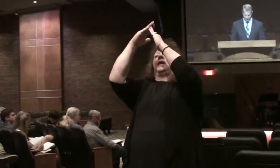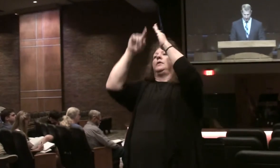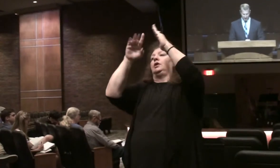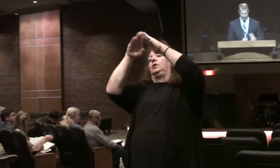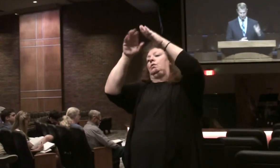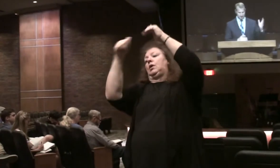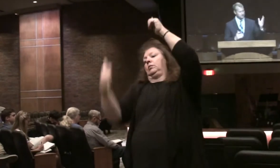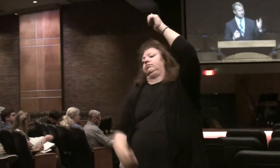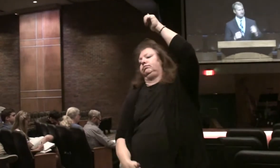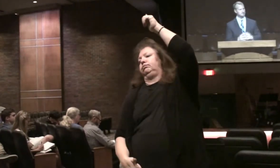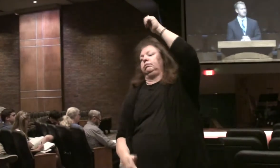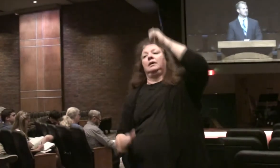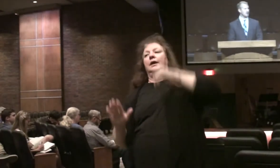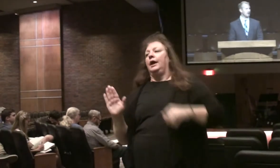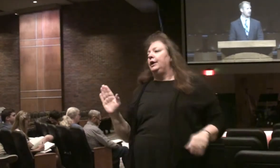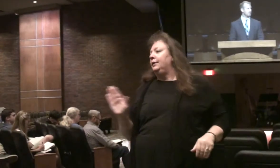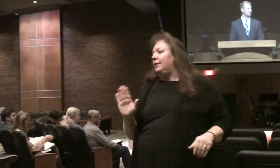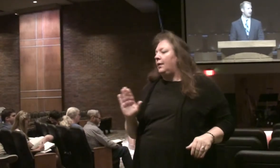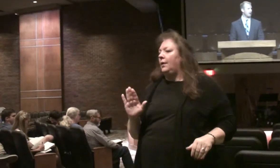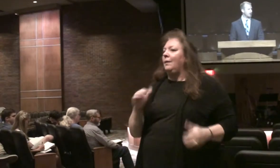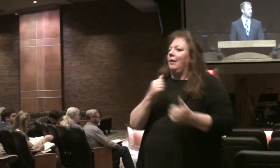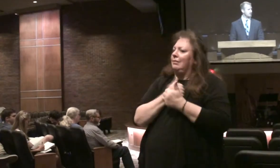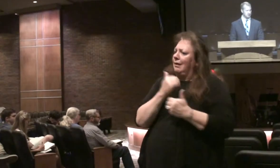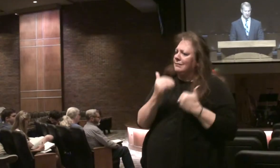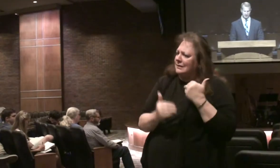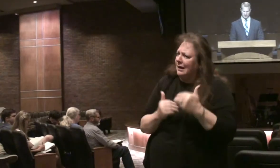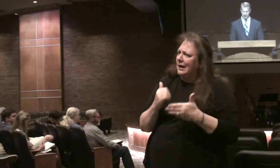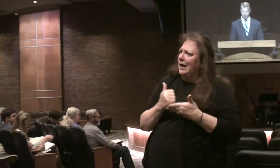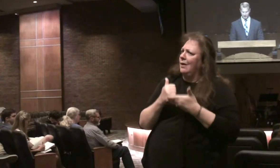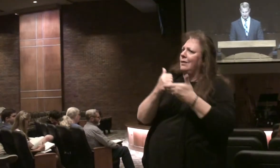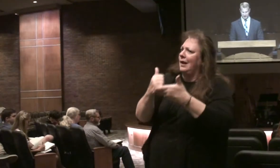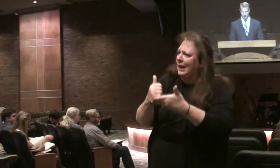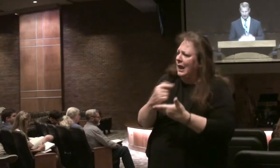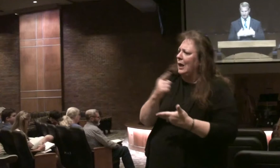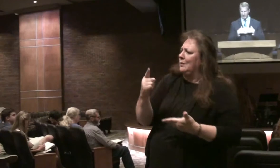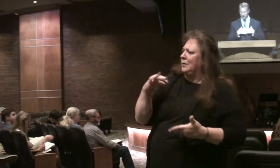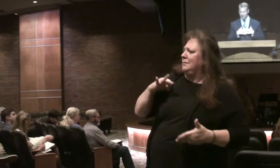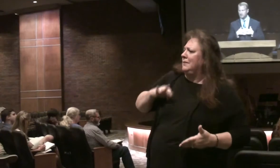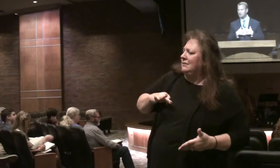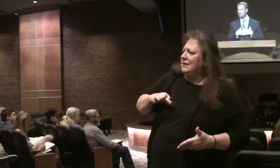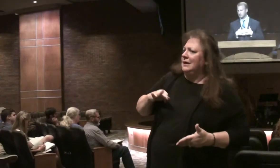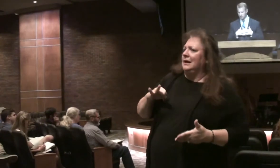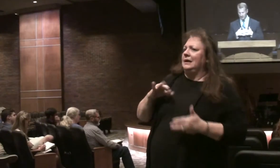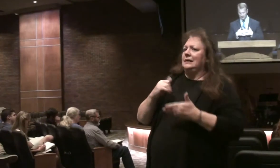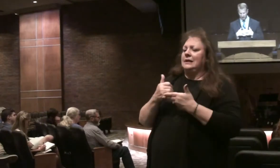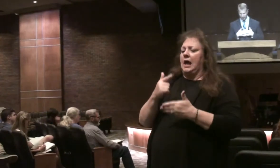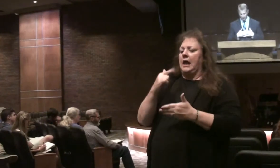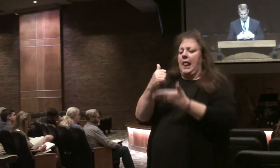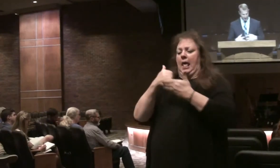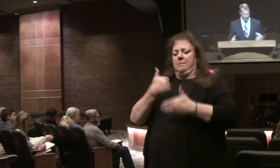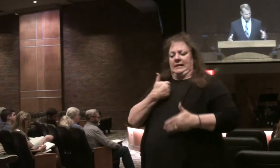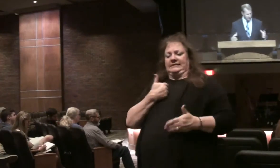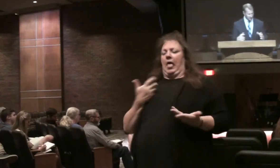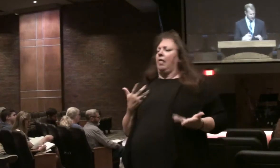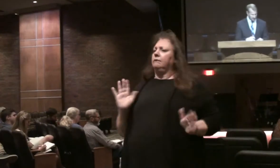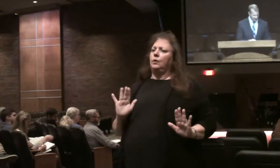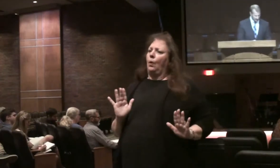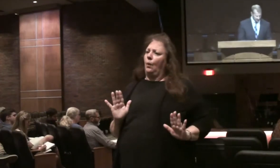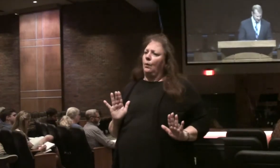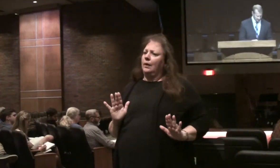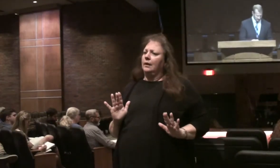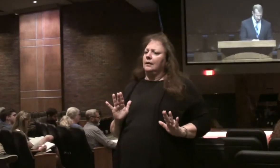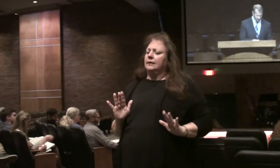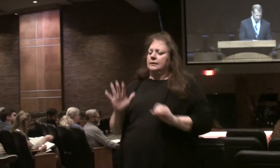speak. It's kind. How can I be useful to others? Not just how can I be useful to myself. And again, in the